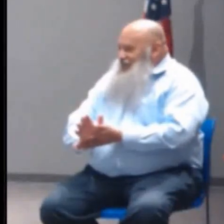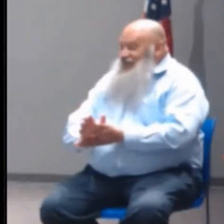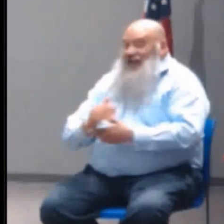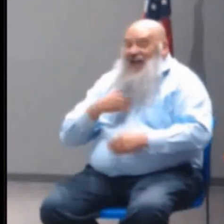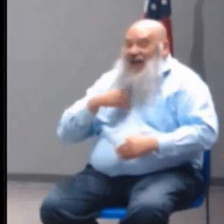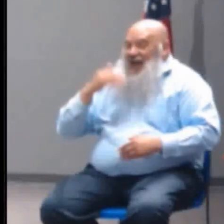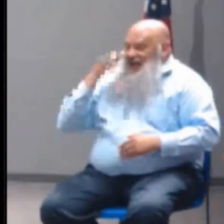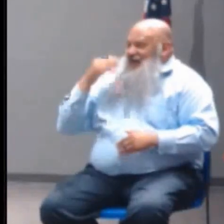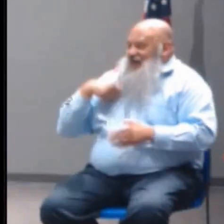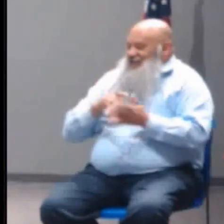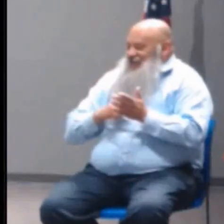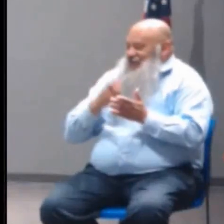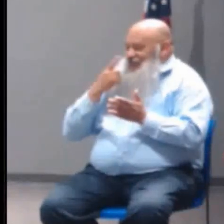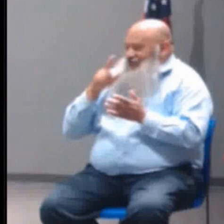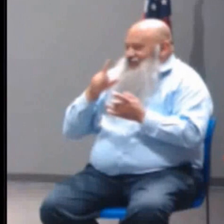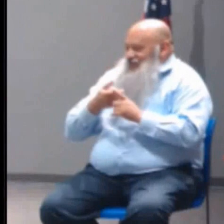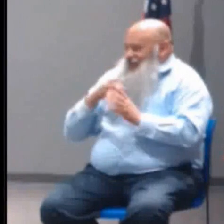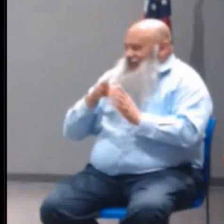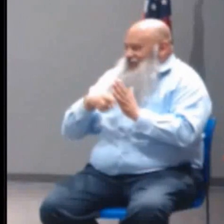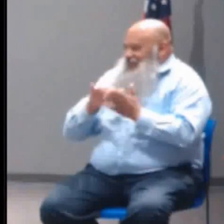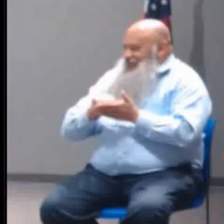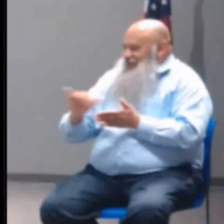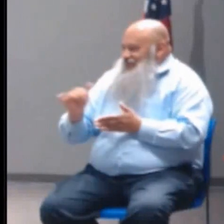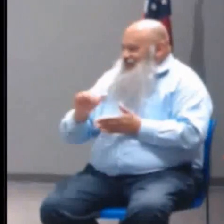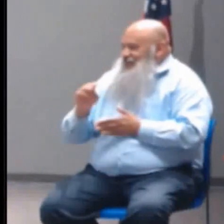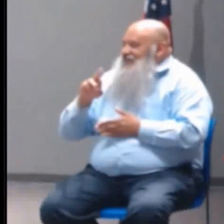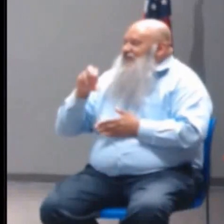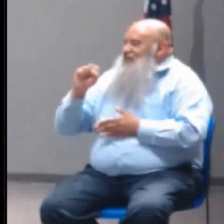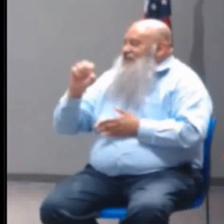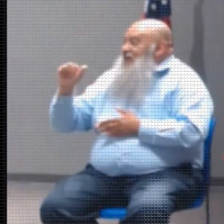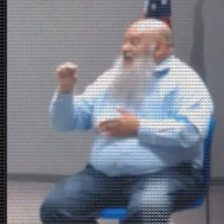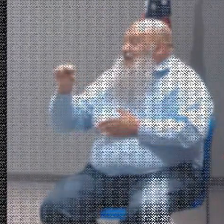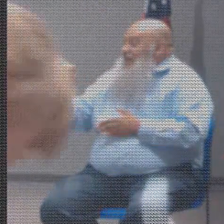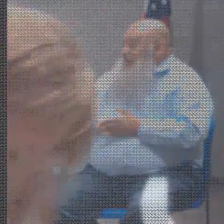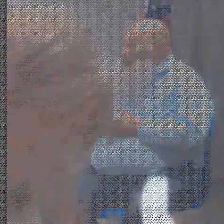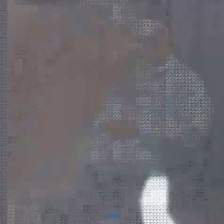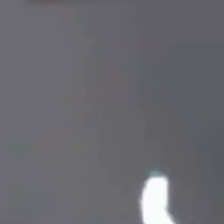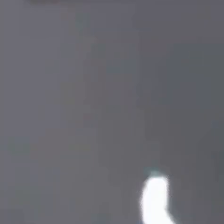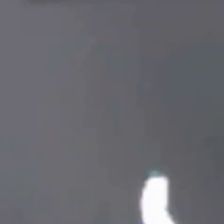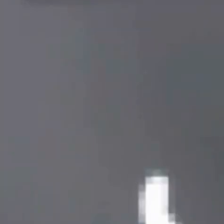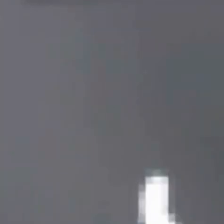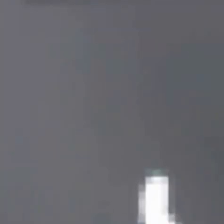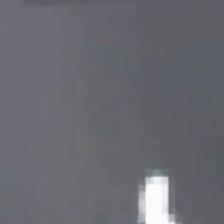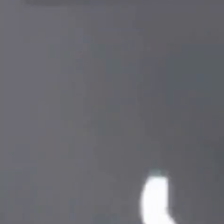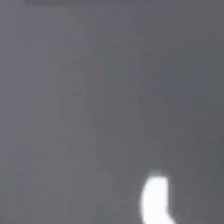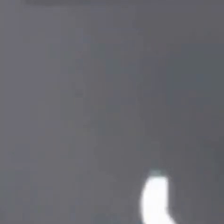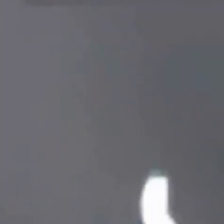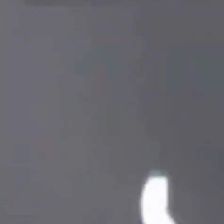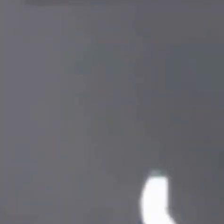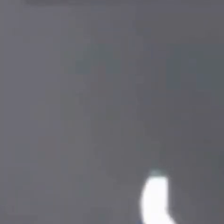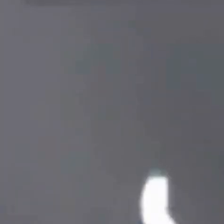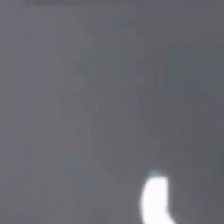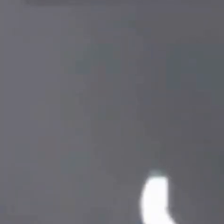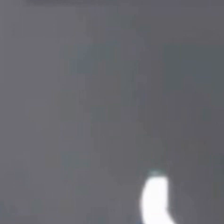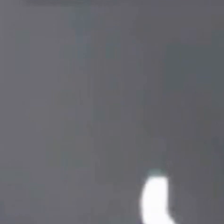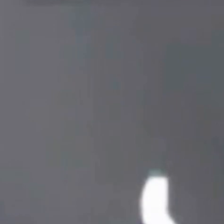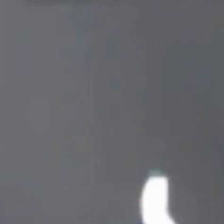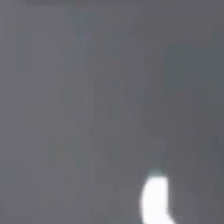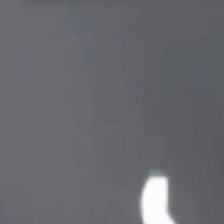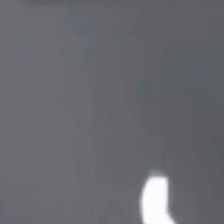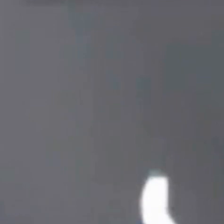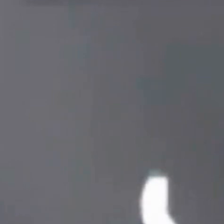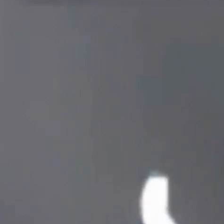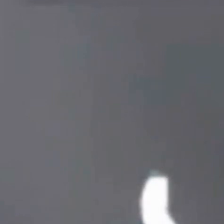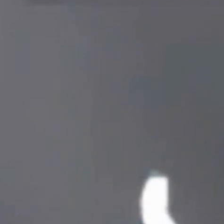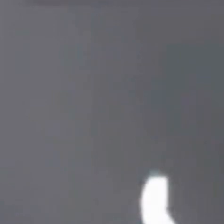I started laughing when I read that too. Miss Ann Murdoch. Well, good afternoon, Noah. Thank you so much for inviting me to